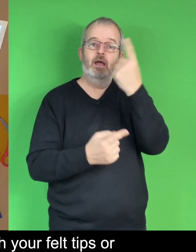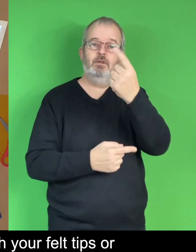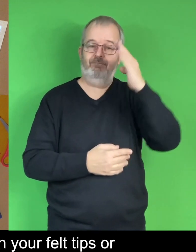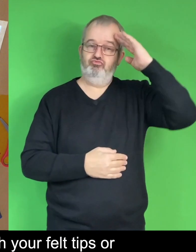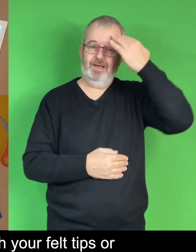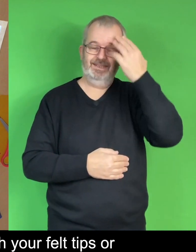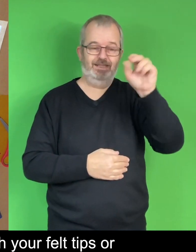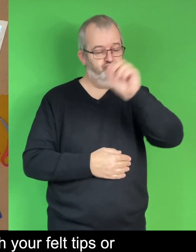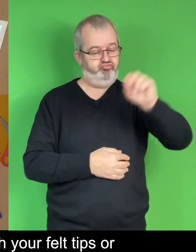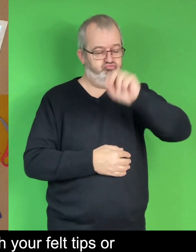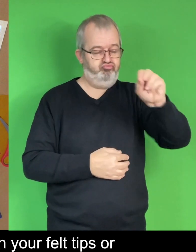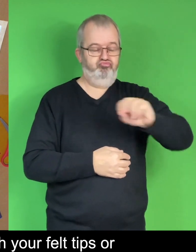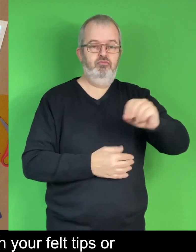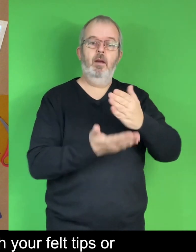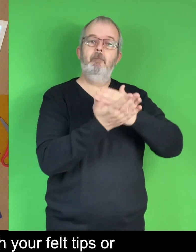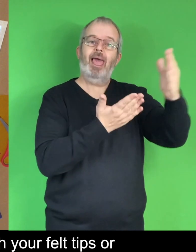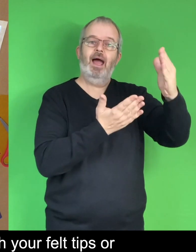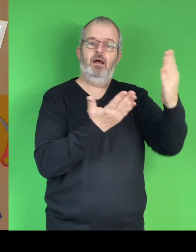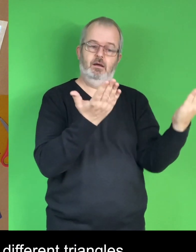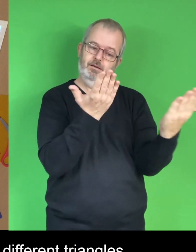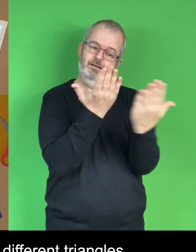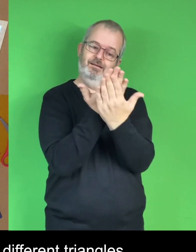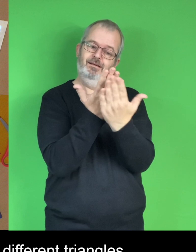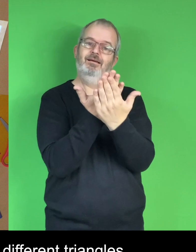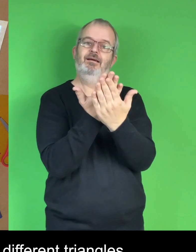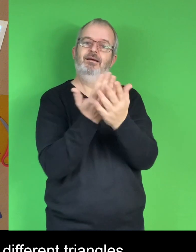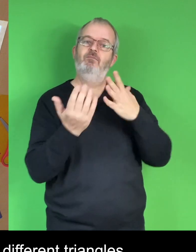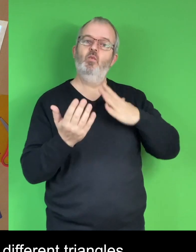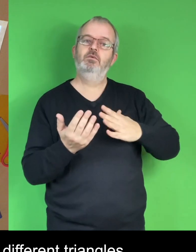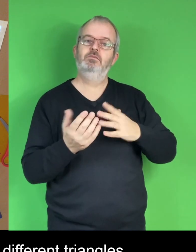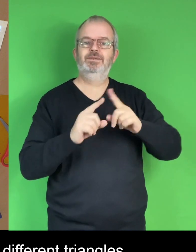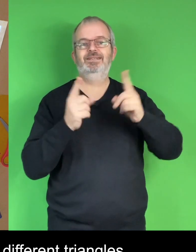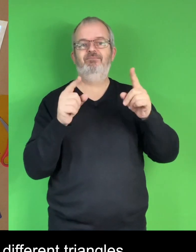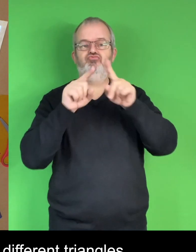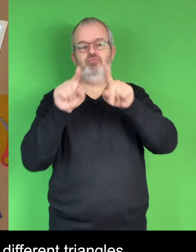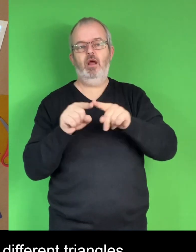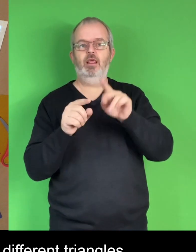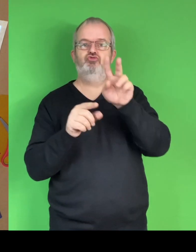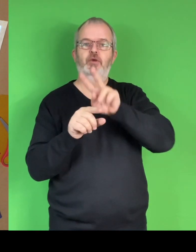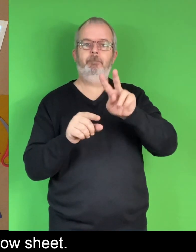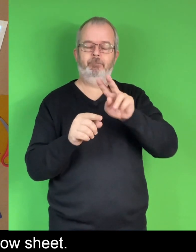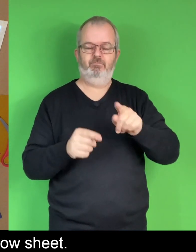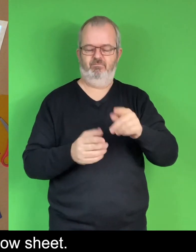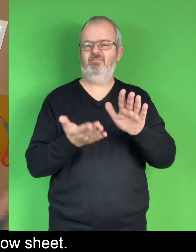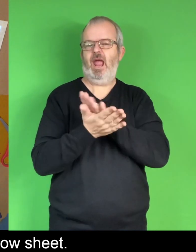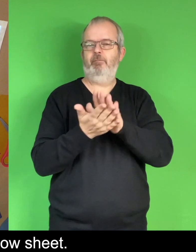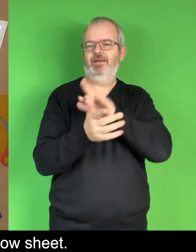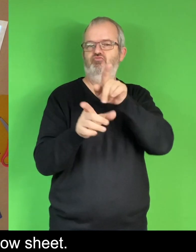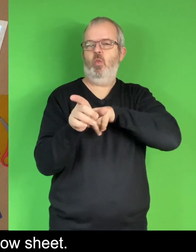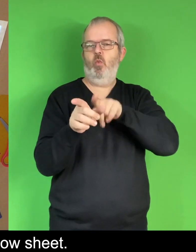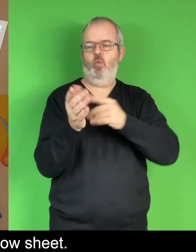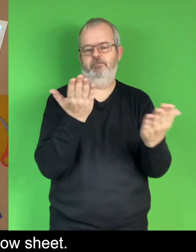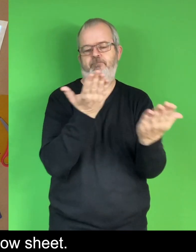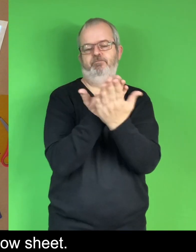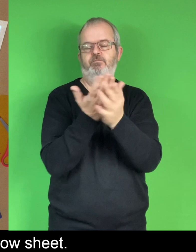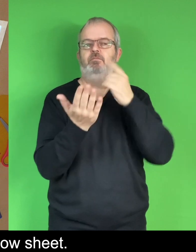go crazy with your felt tips or crayons on this blank piece of paper and put that behind to give you different triangles. I'm happy with this yellow sheet, I'm